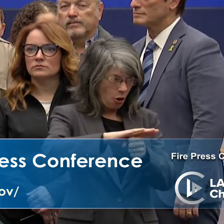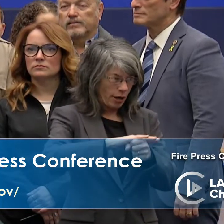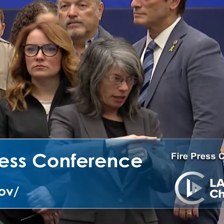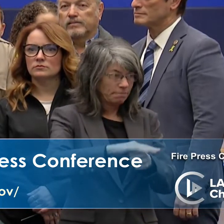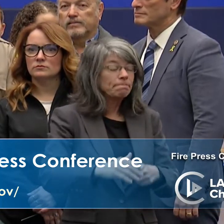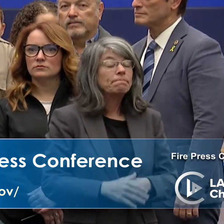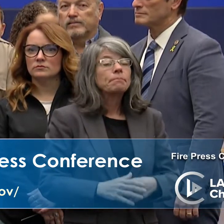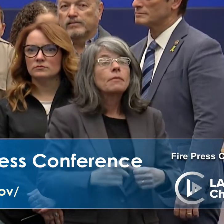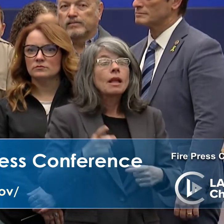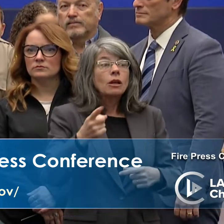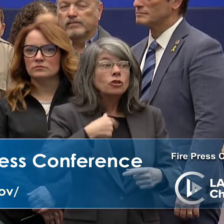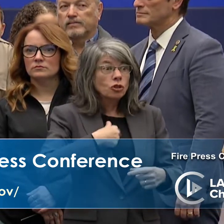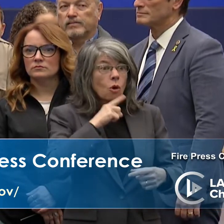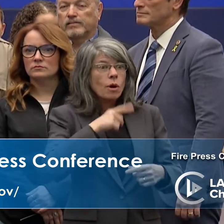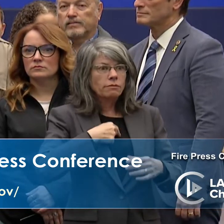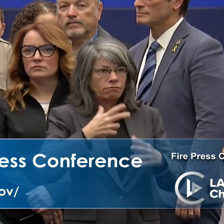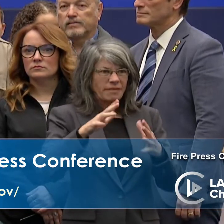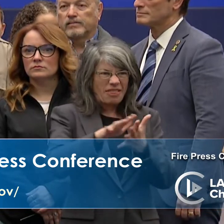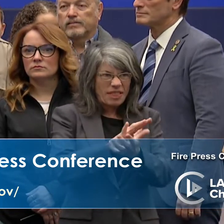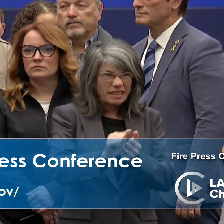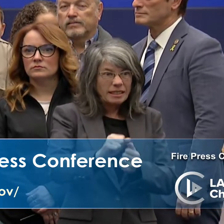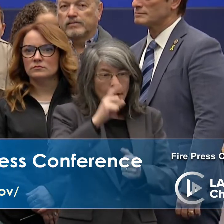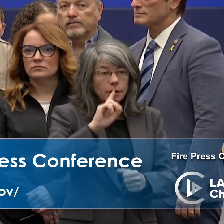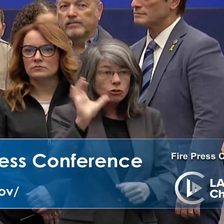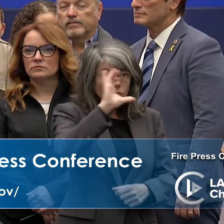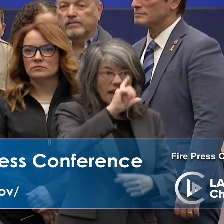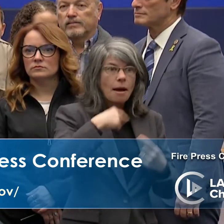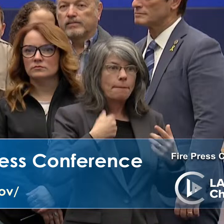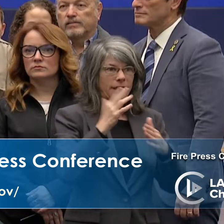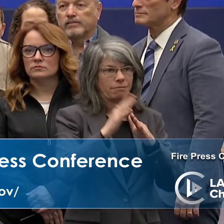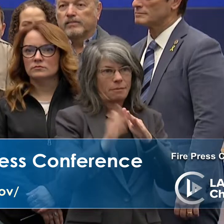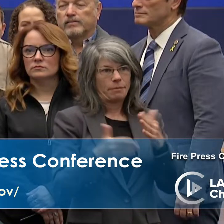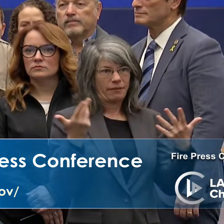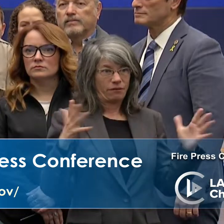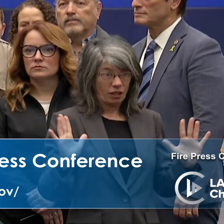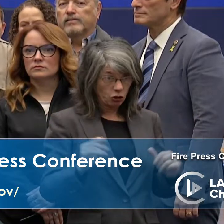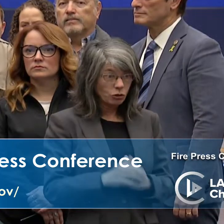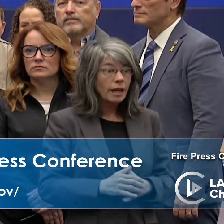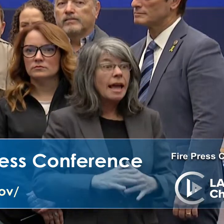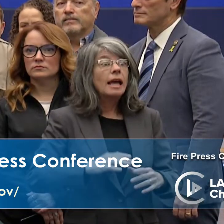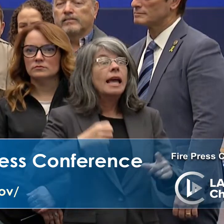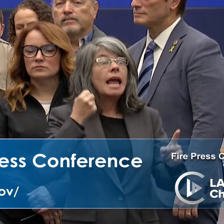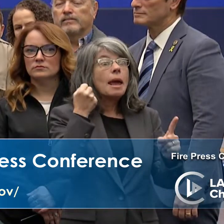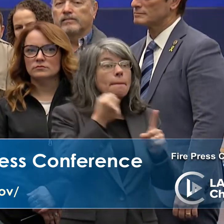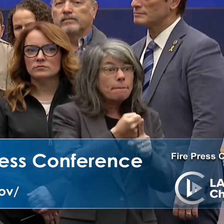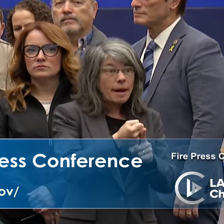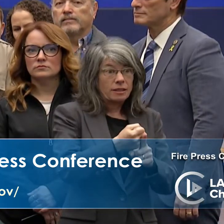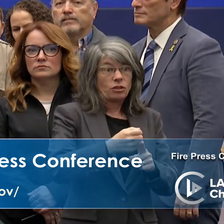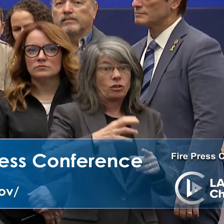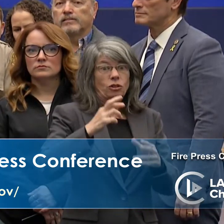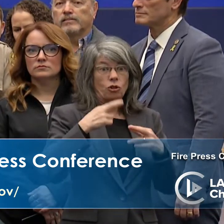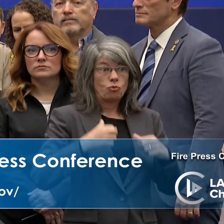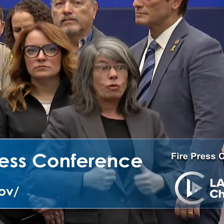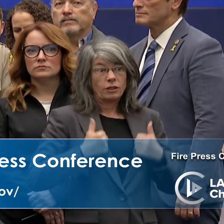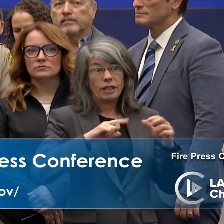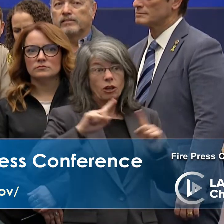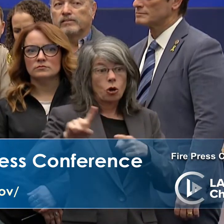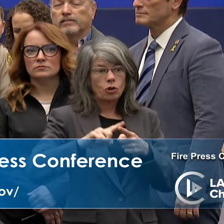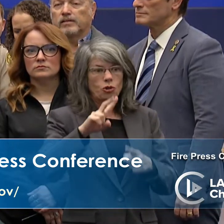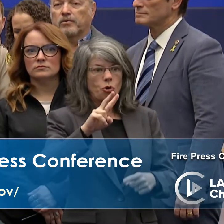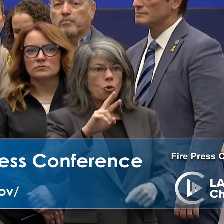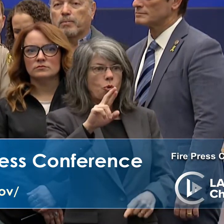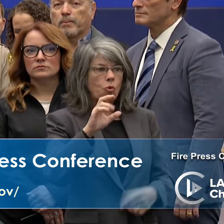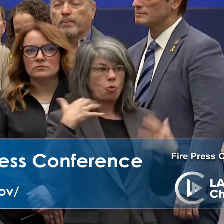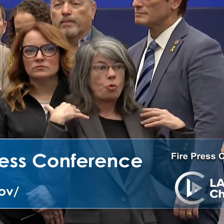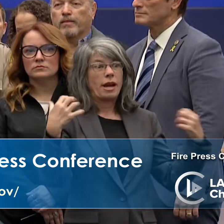45% of our damage inspections for the Eaton Fire have been completed. Impacted residents may visit